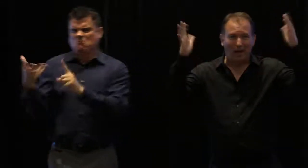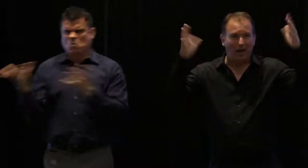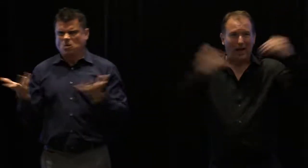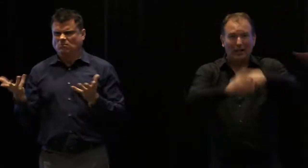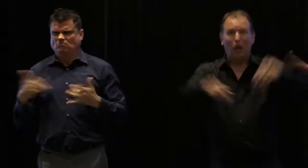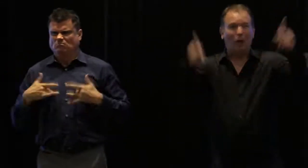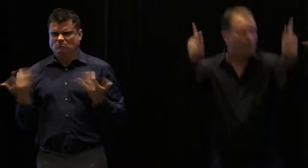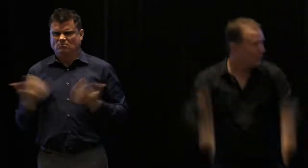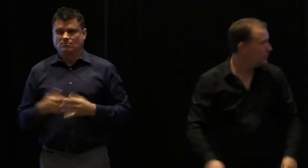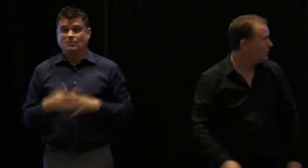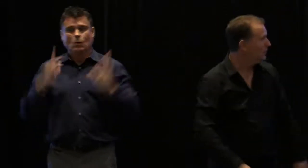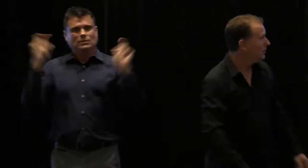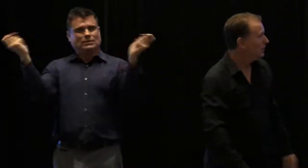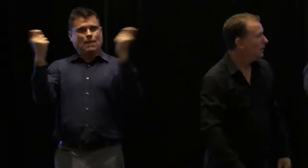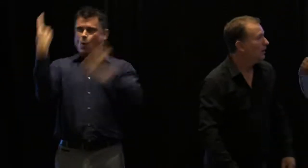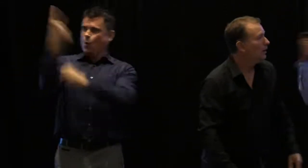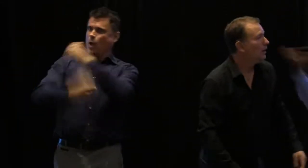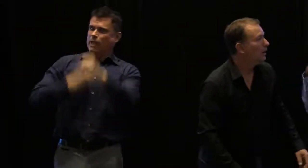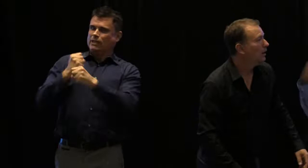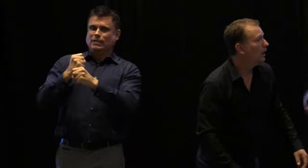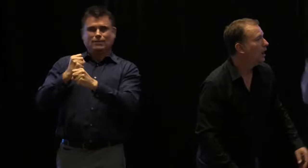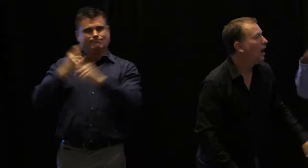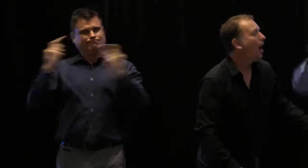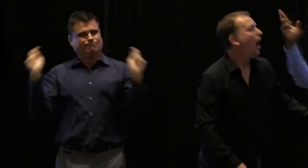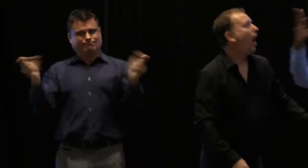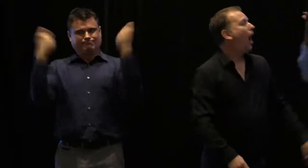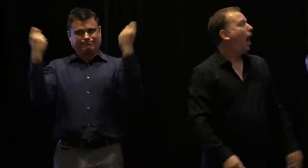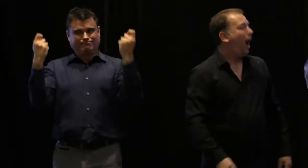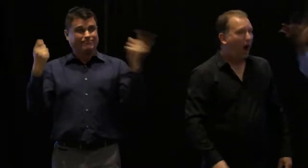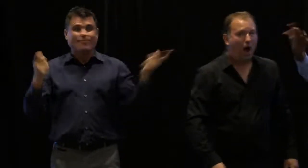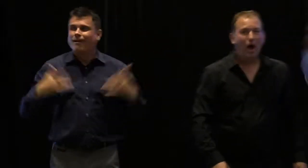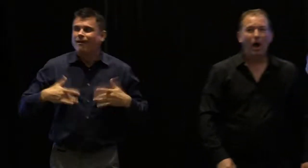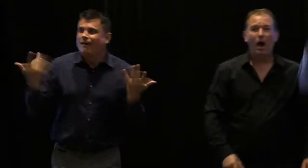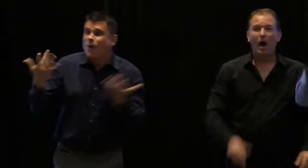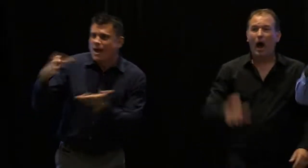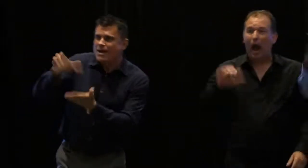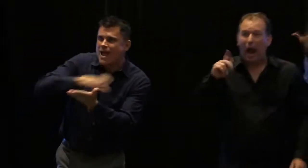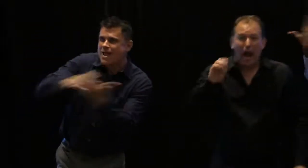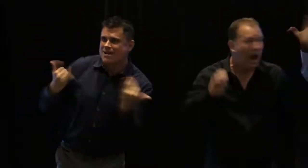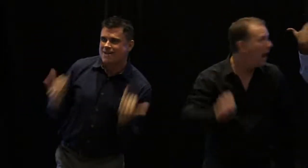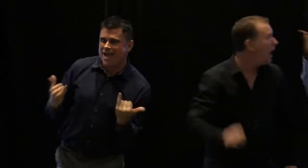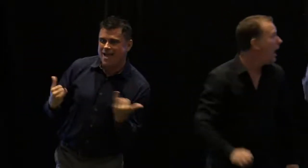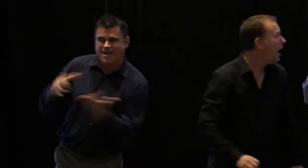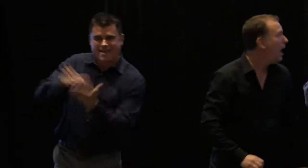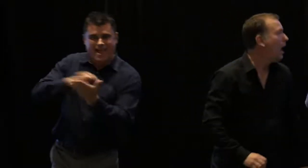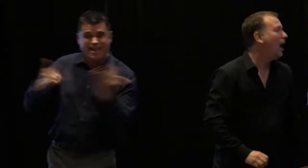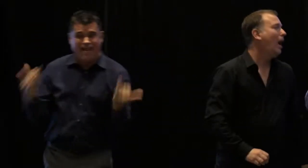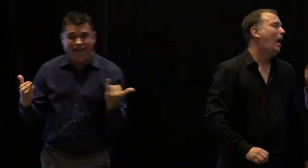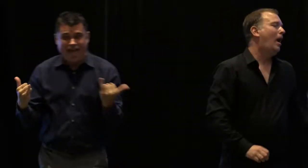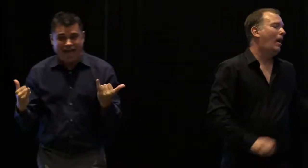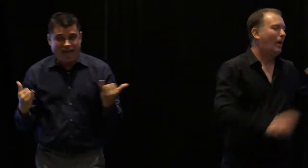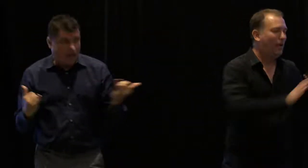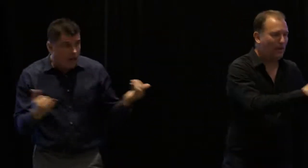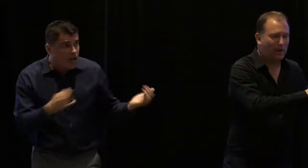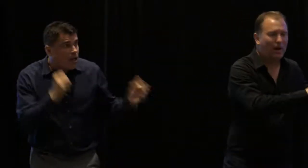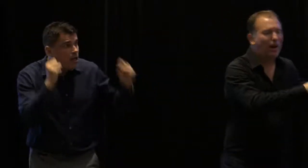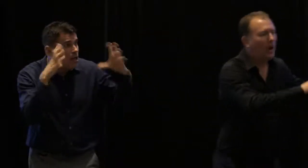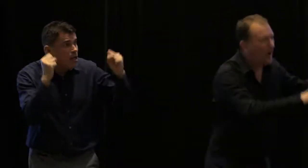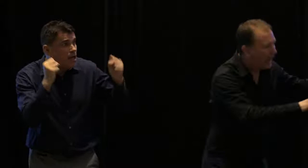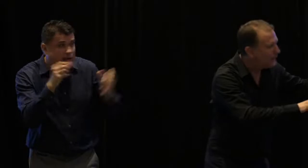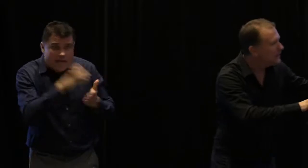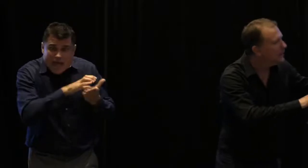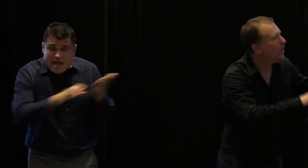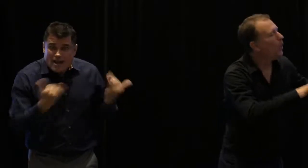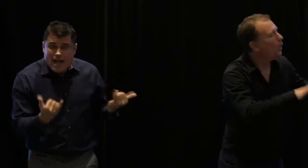really the first anniversary in person. We should have cake. There's cake. Cake? I think